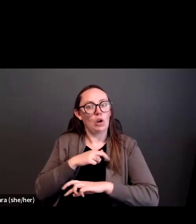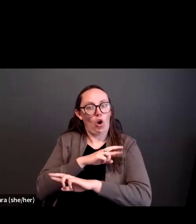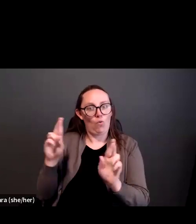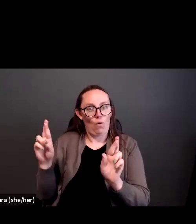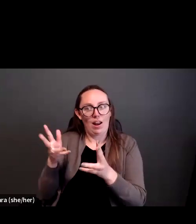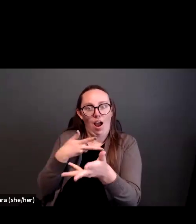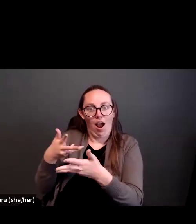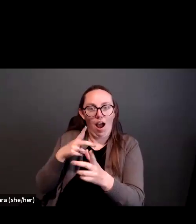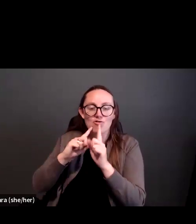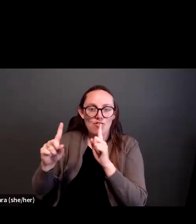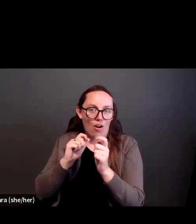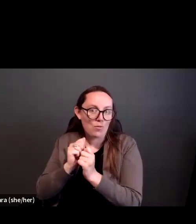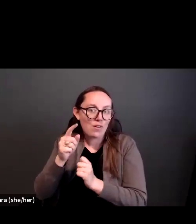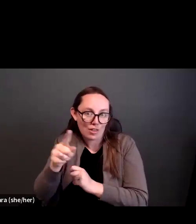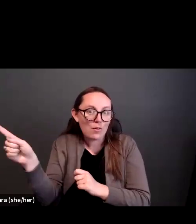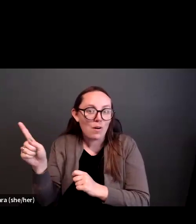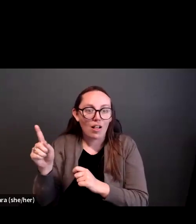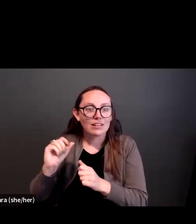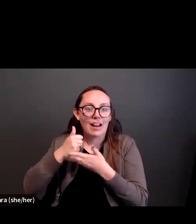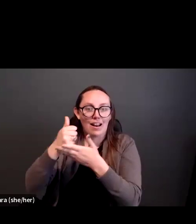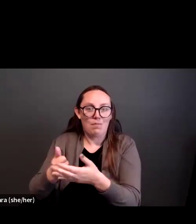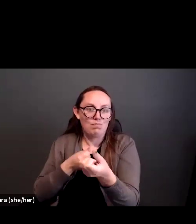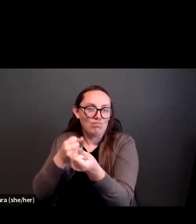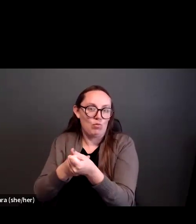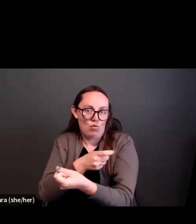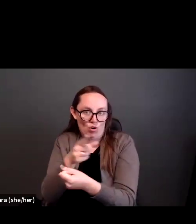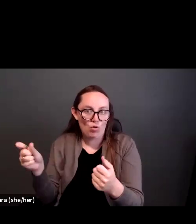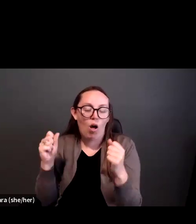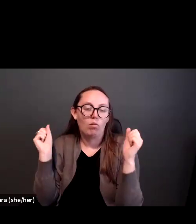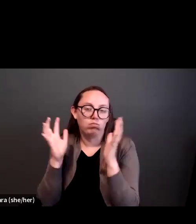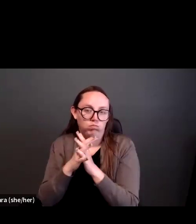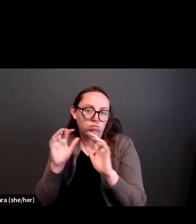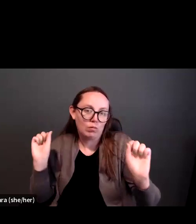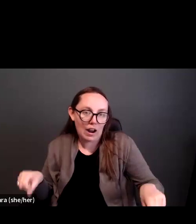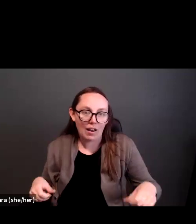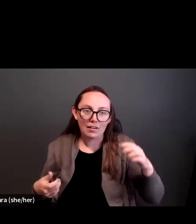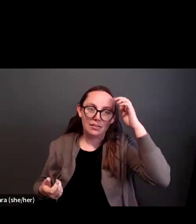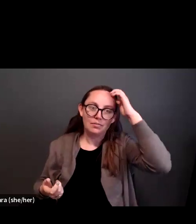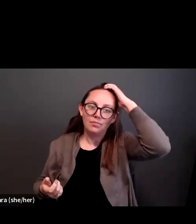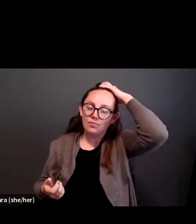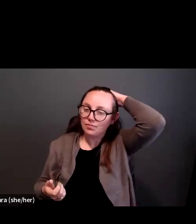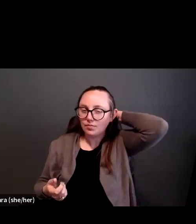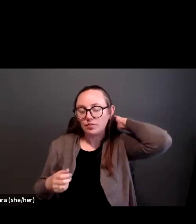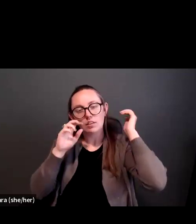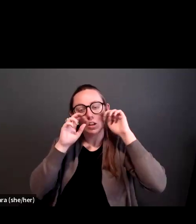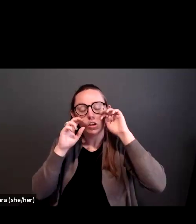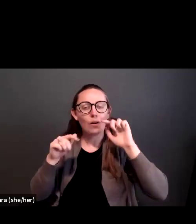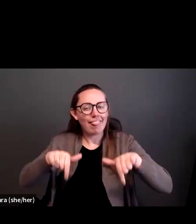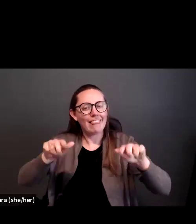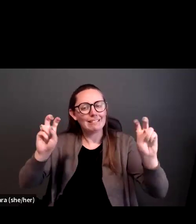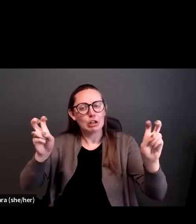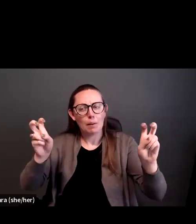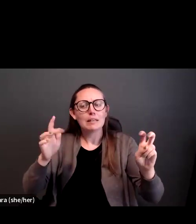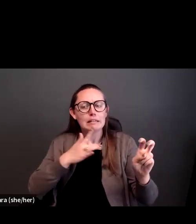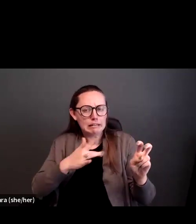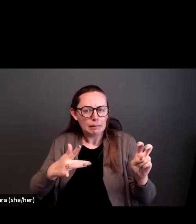like ours, that, almost everybody has faculty development around these things, but like, how can where's the student development